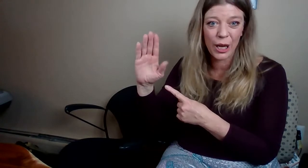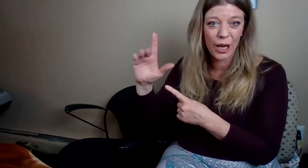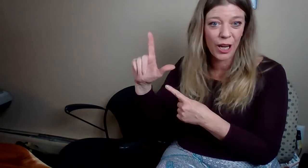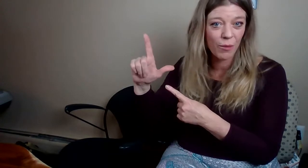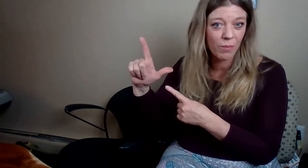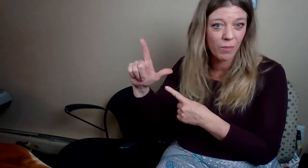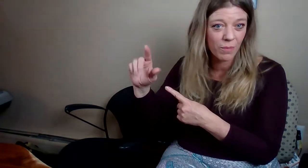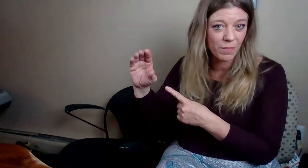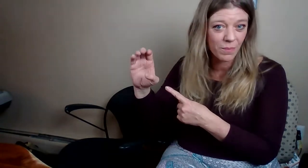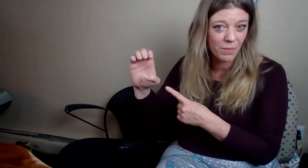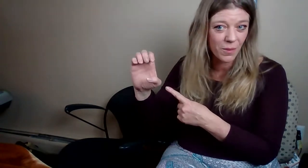Table,